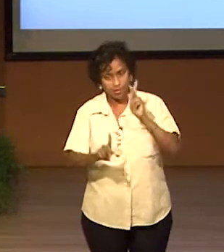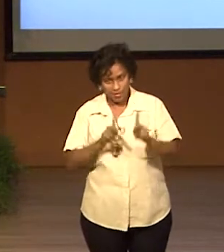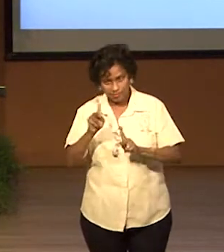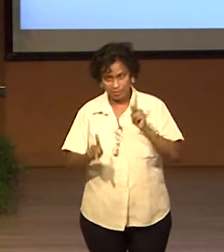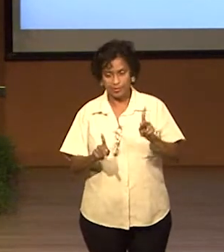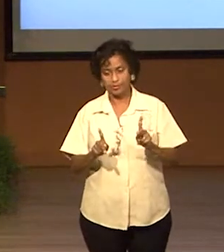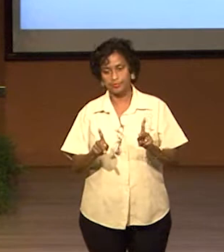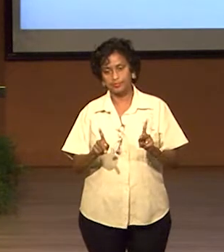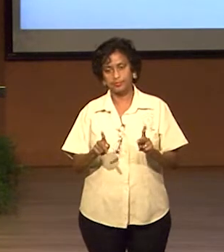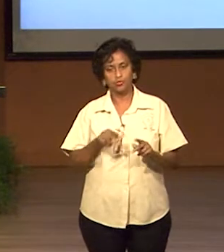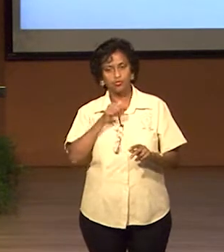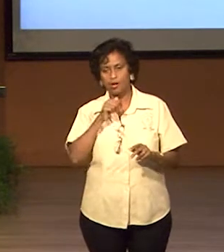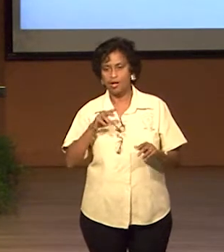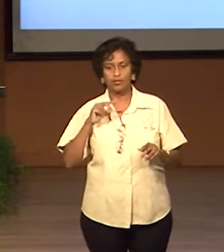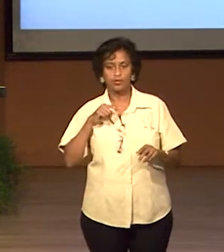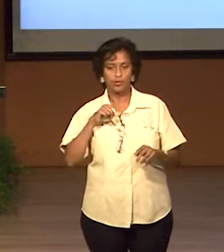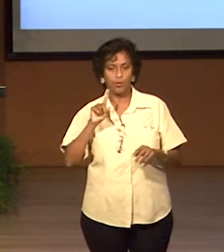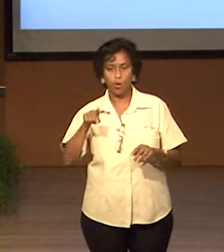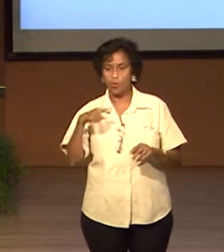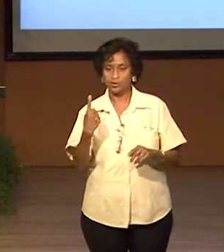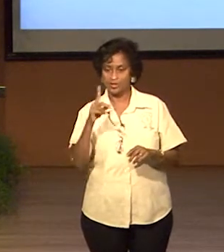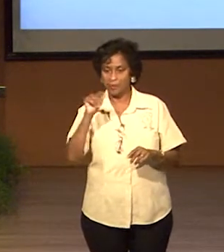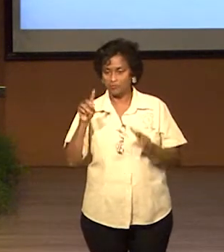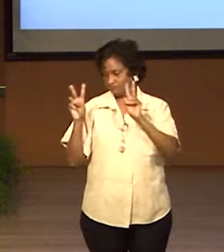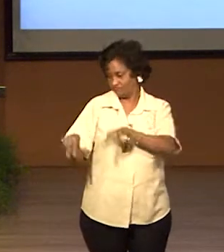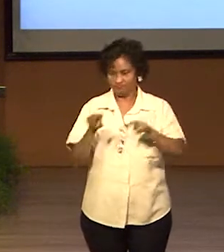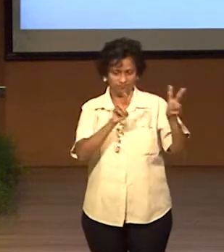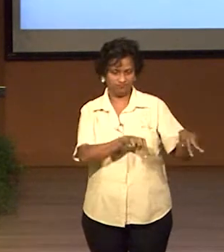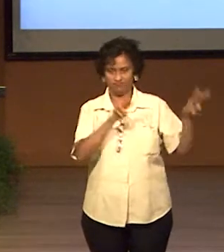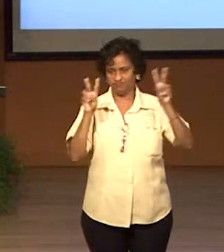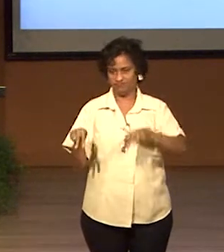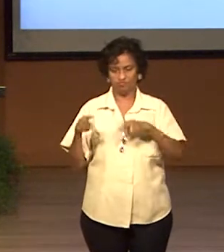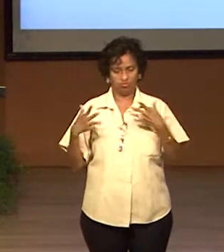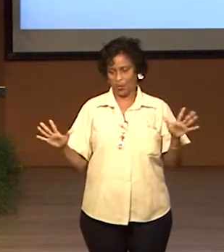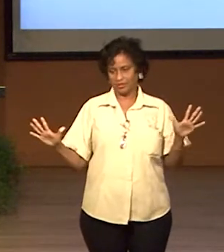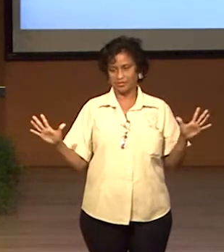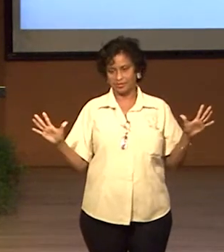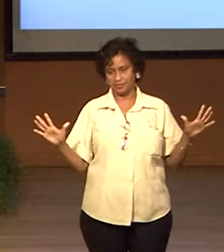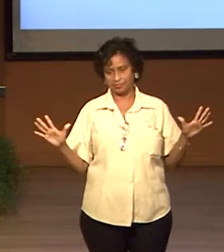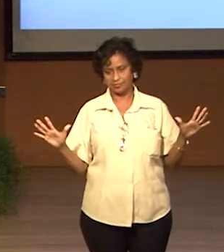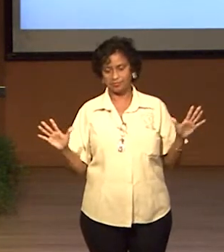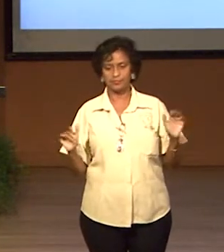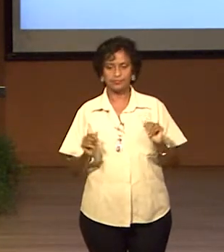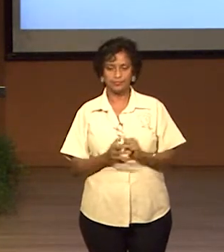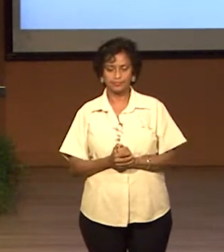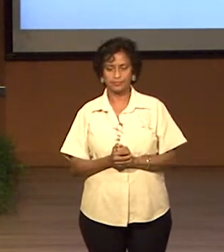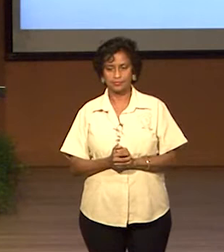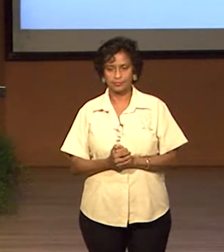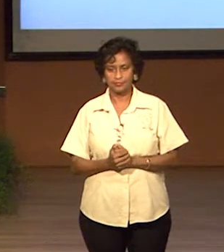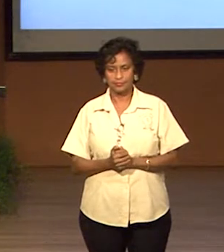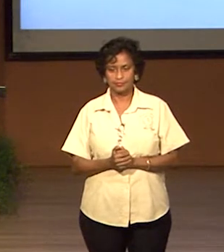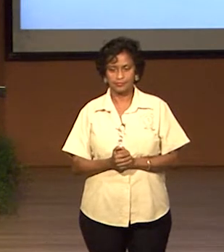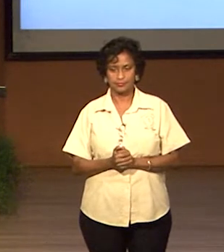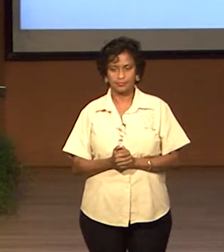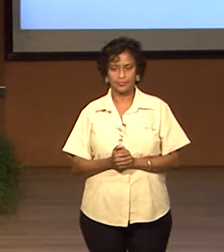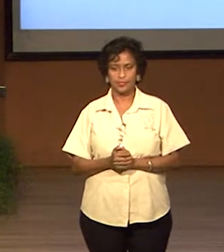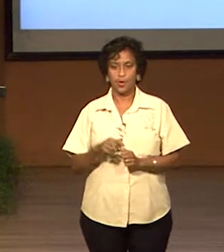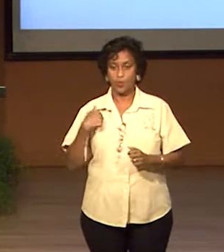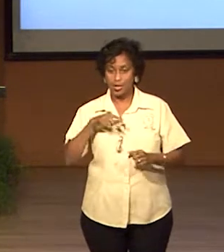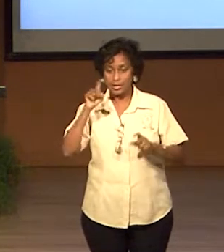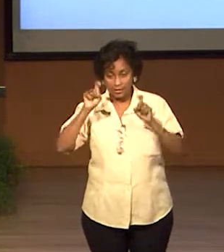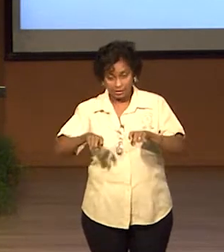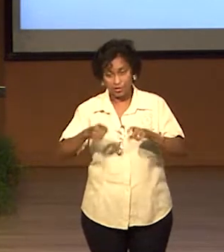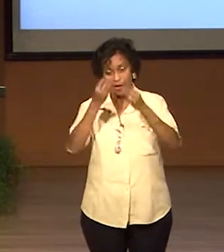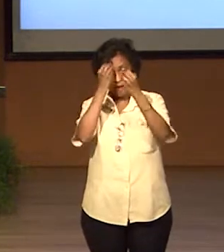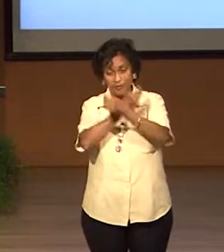their prejudices and confront their understanding of what having a mental illness or any kind of